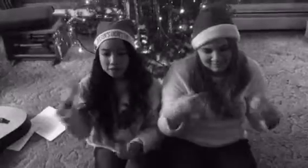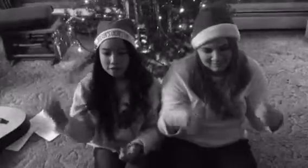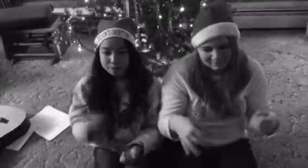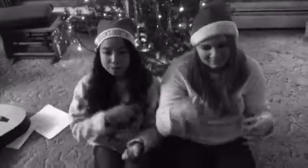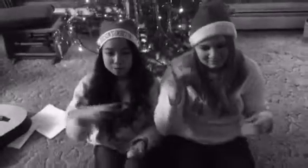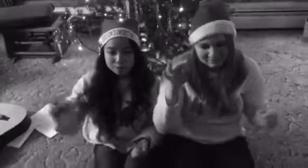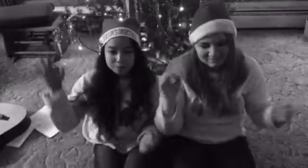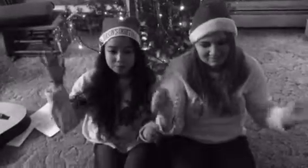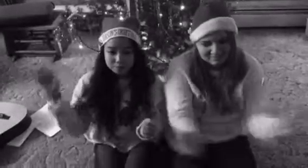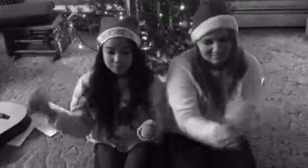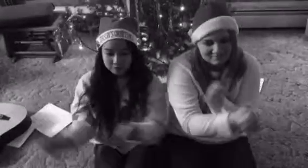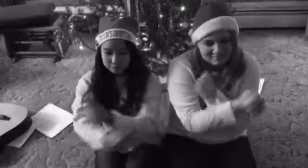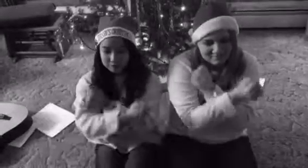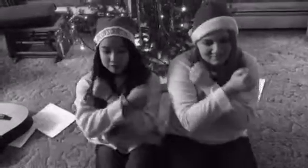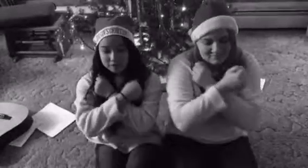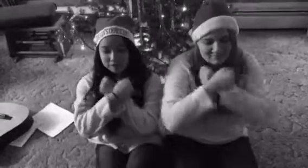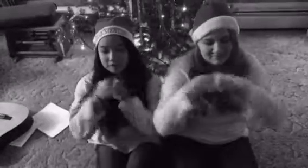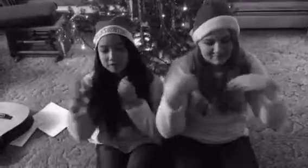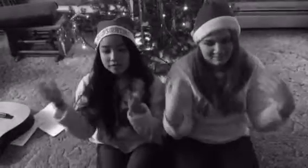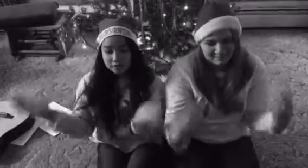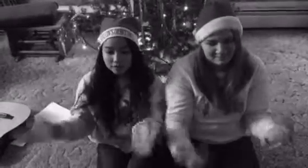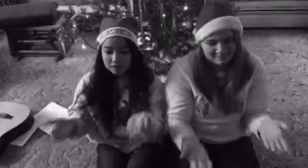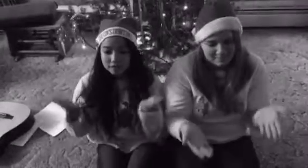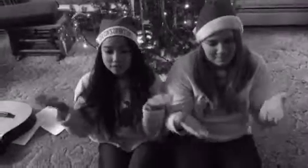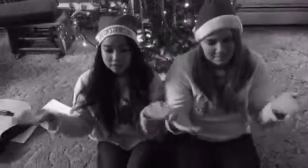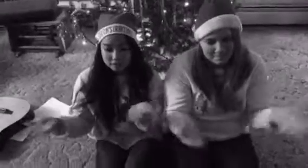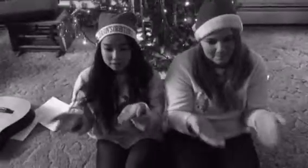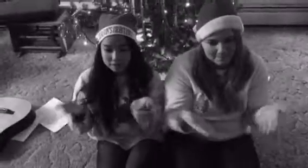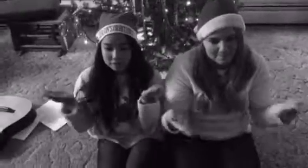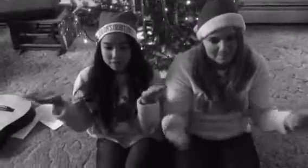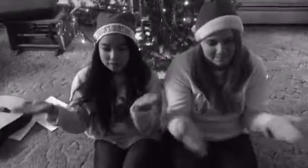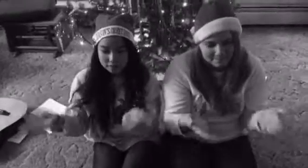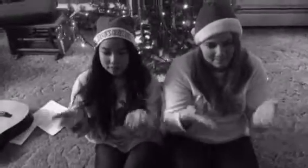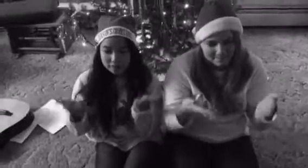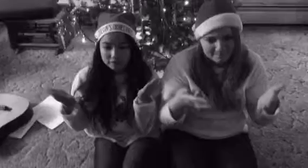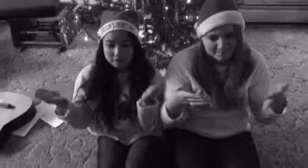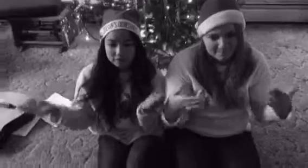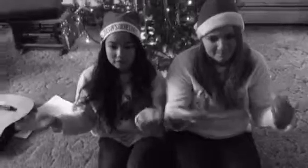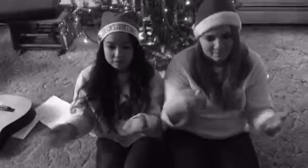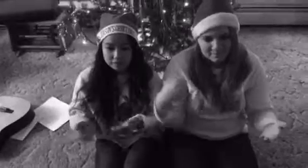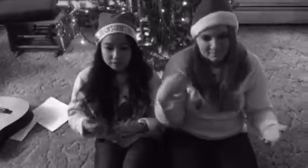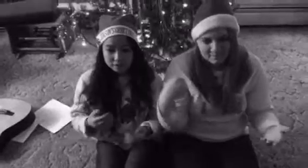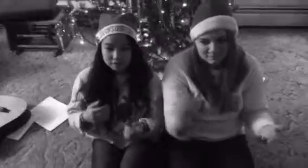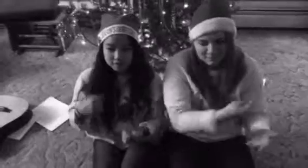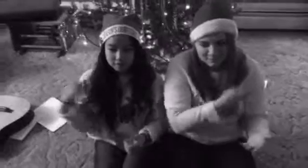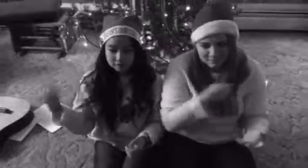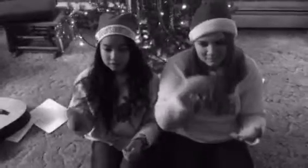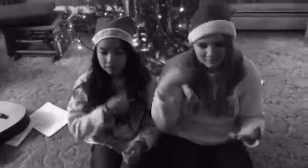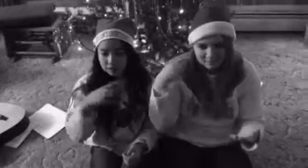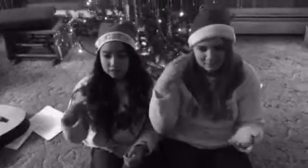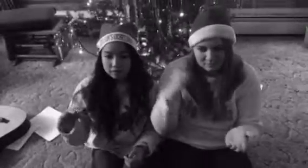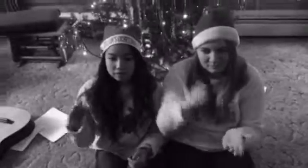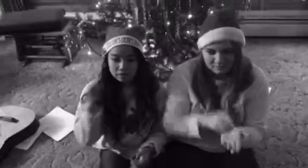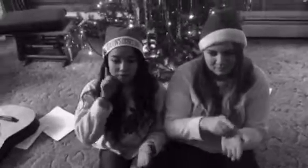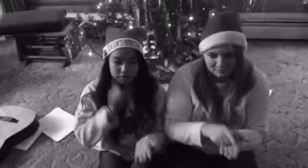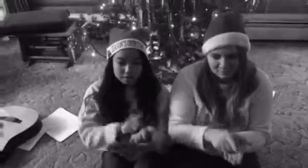found love right where we are And we found